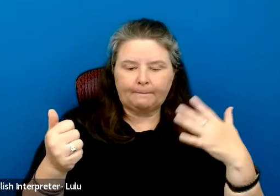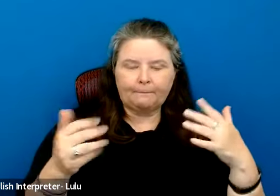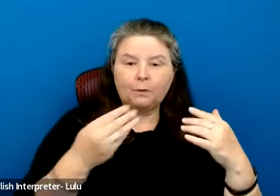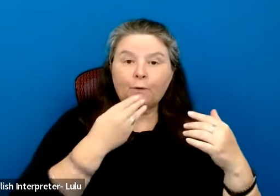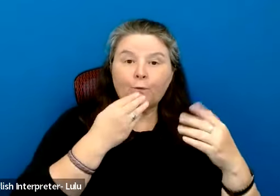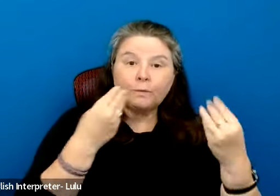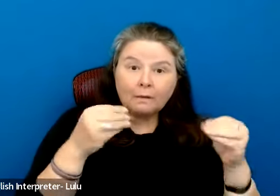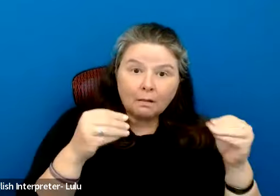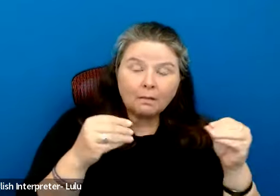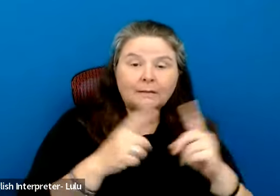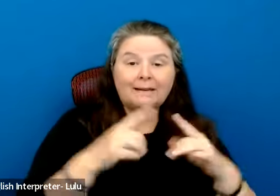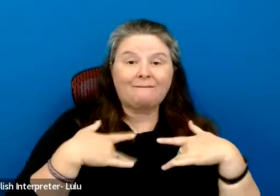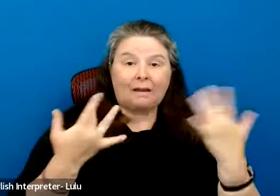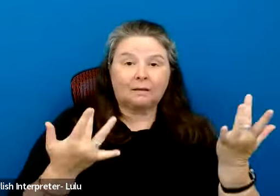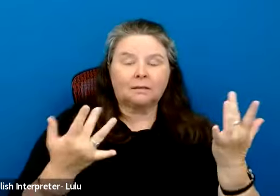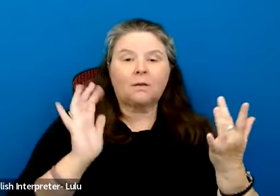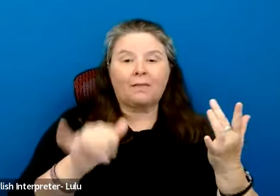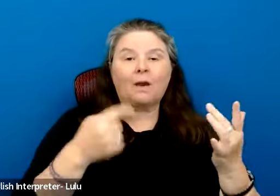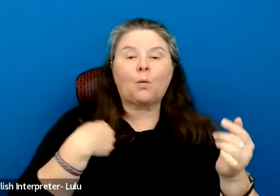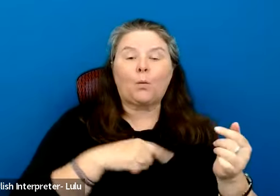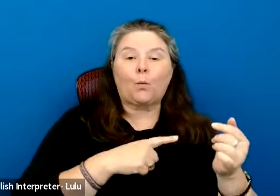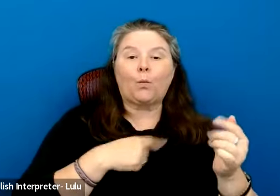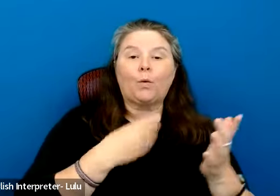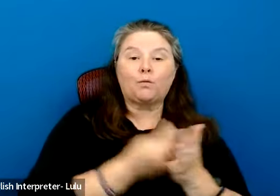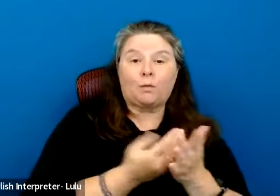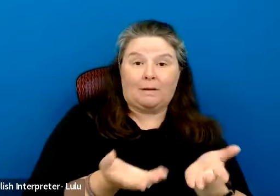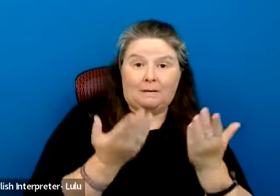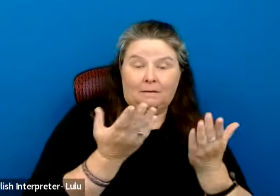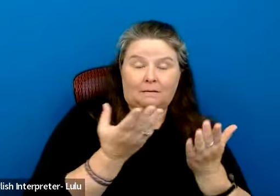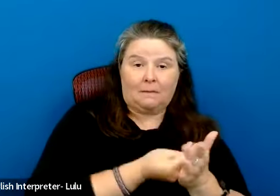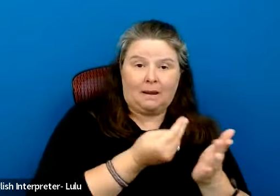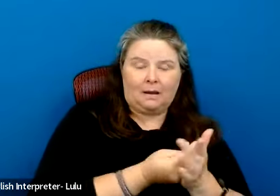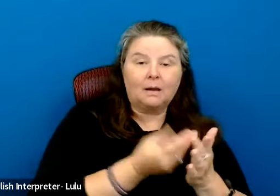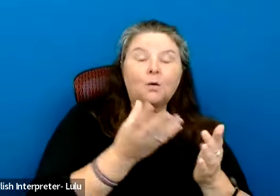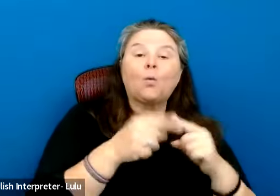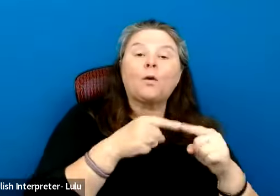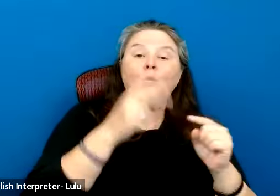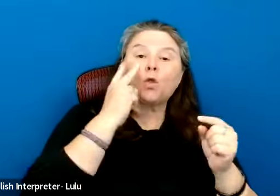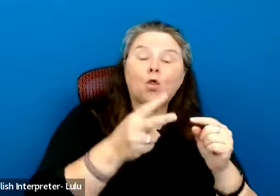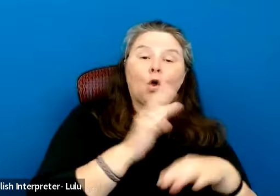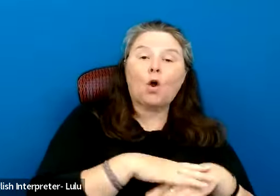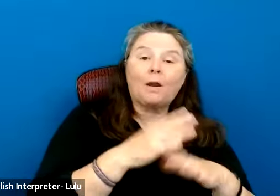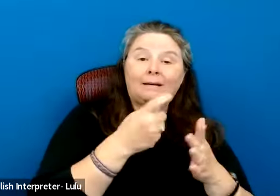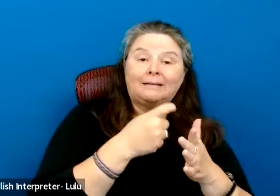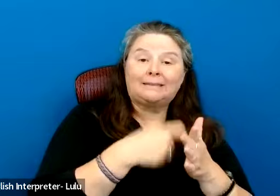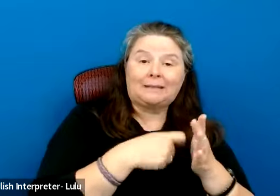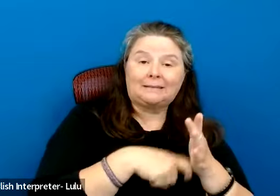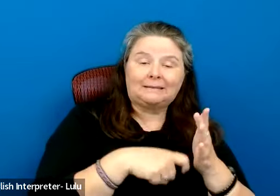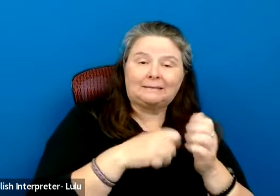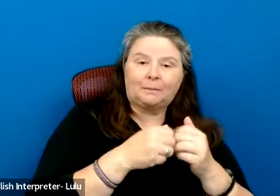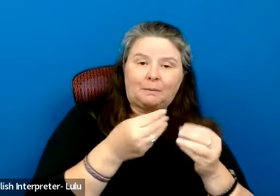food sales and events where we raised money. And when you look on the expense